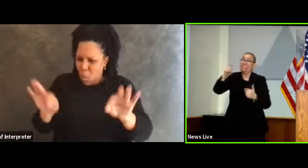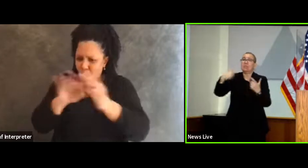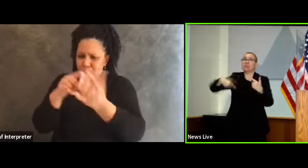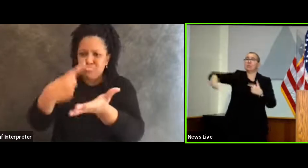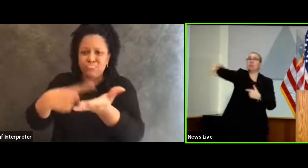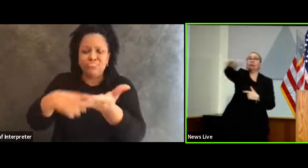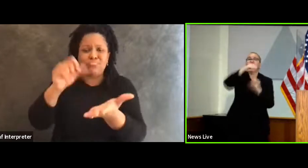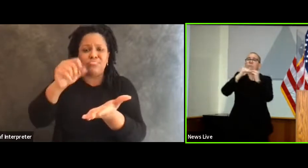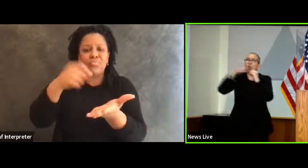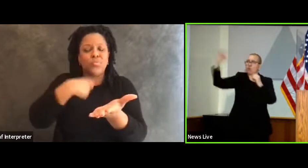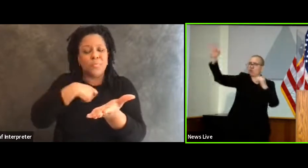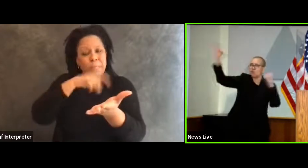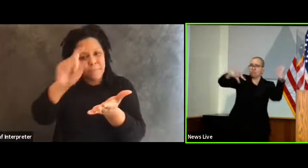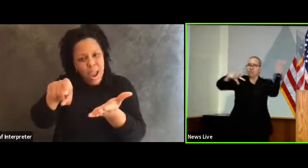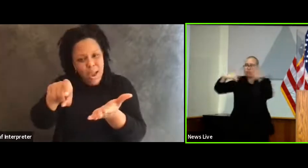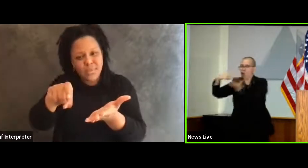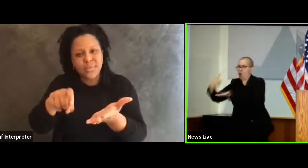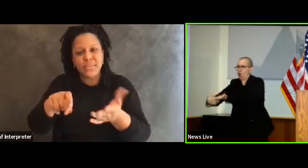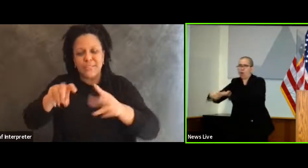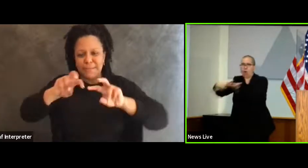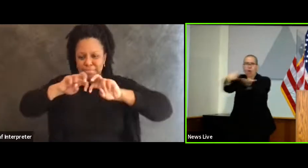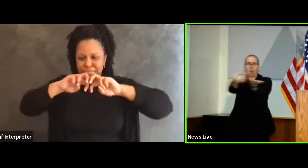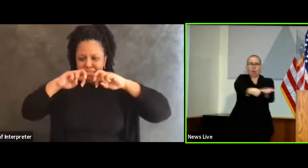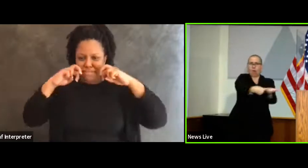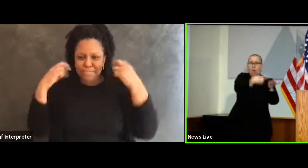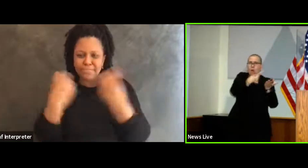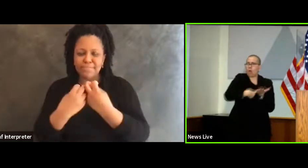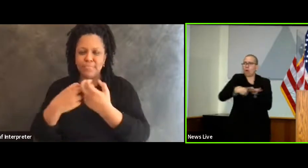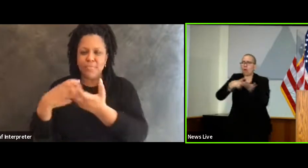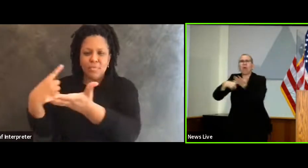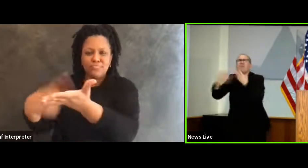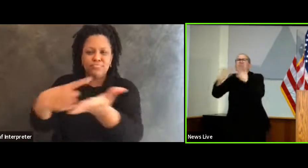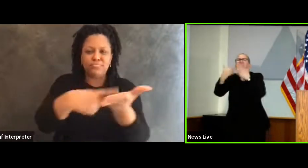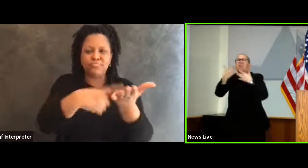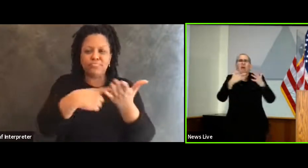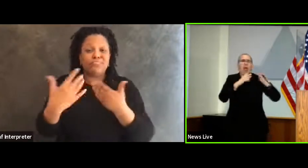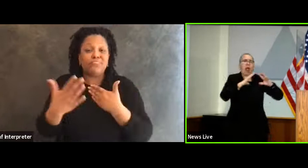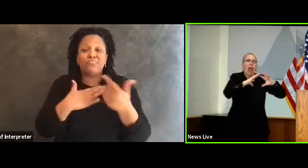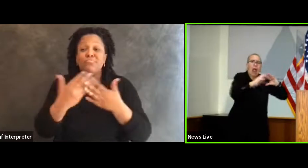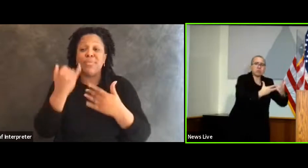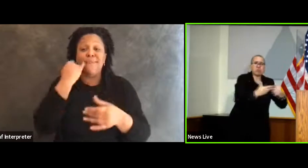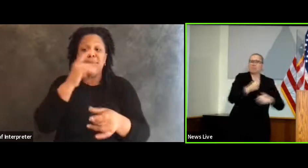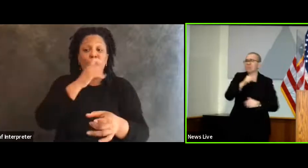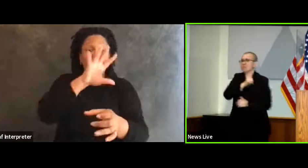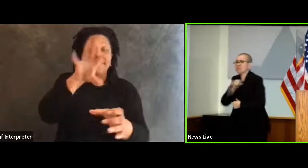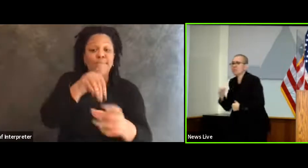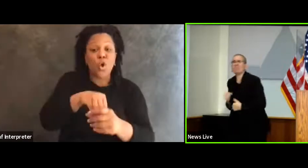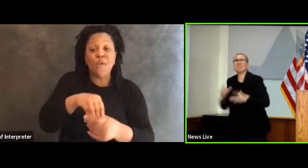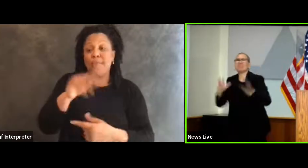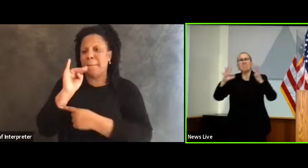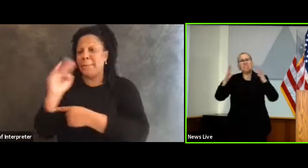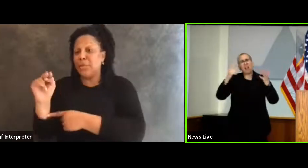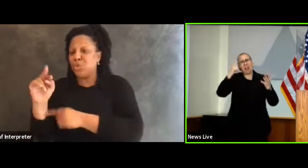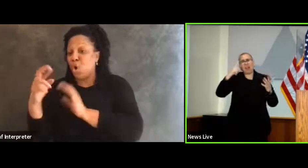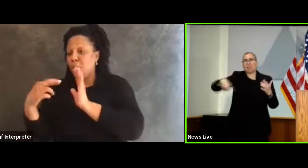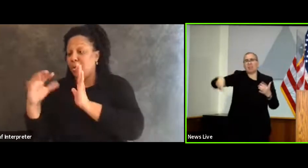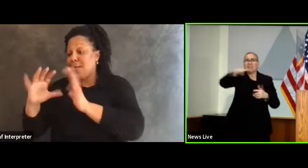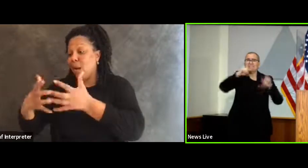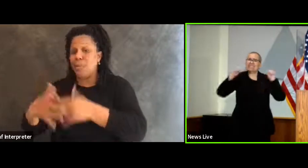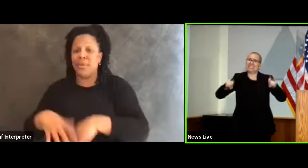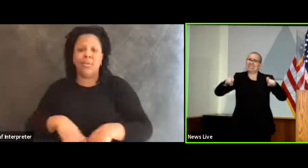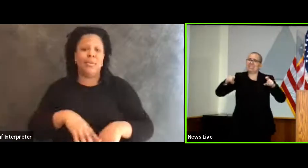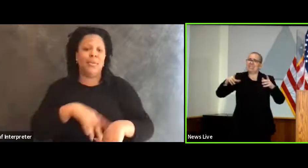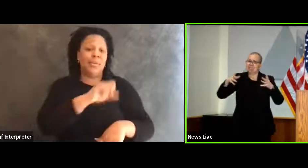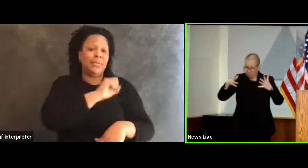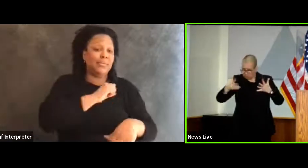I think that whether you're the Minnesota House or the Minnesota Senate, you ought to be having this conversation. And if